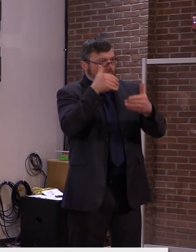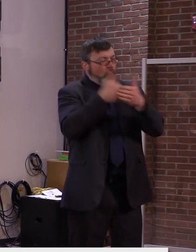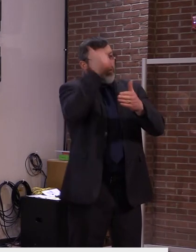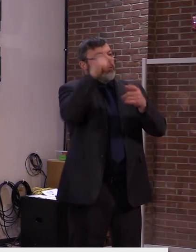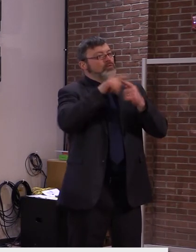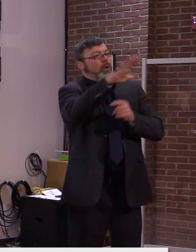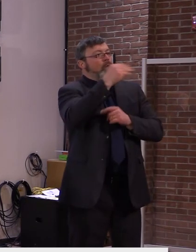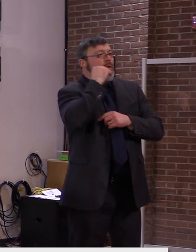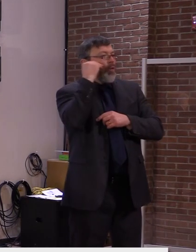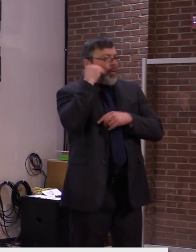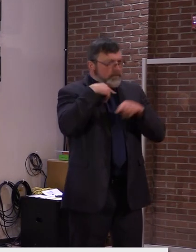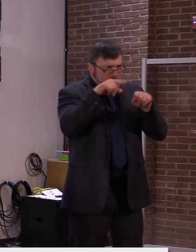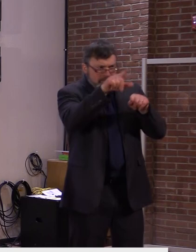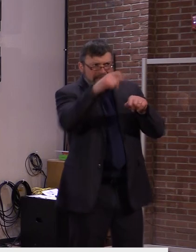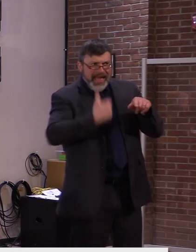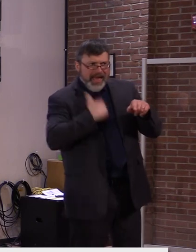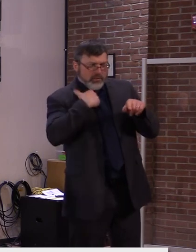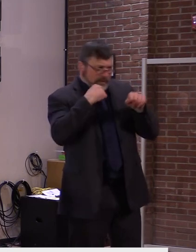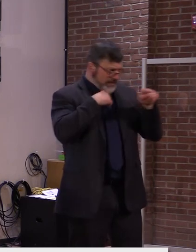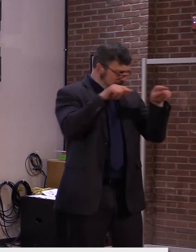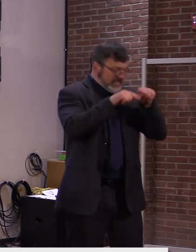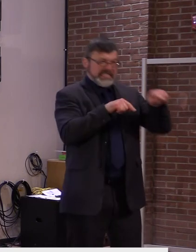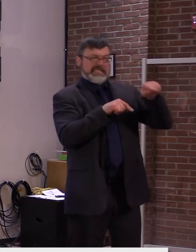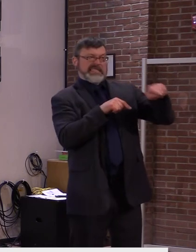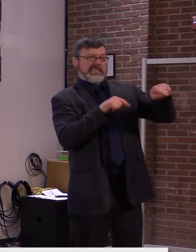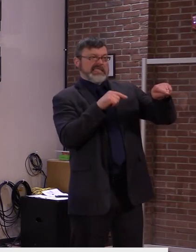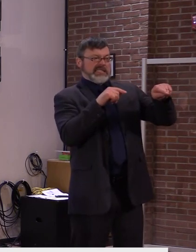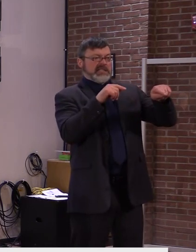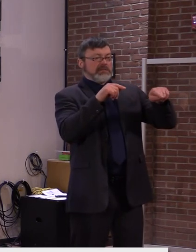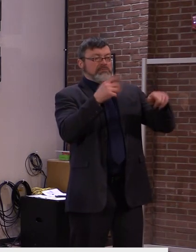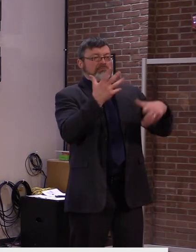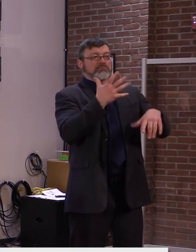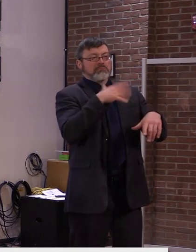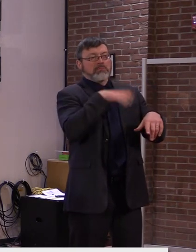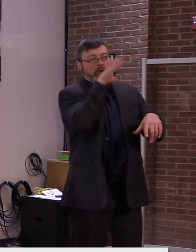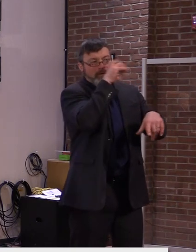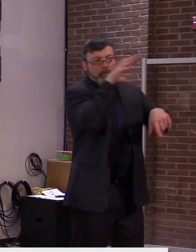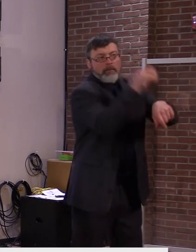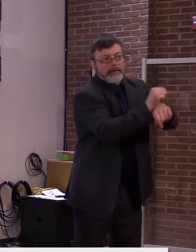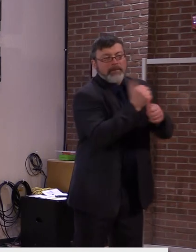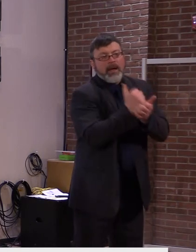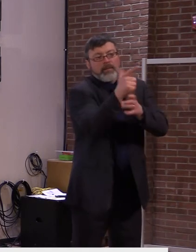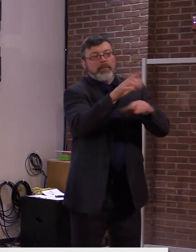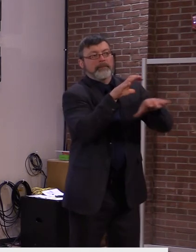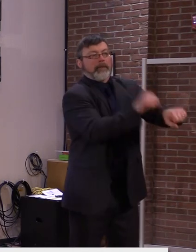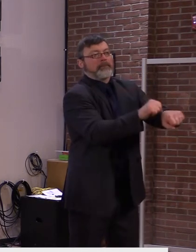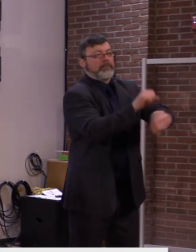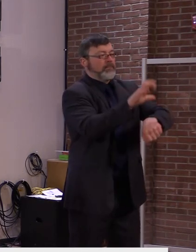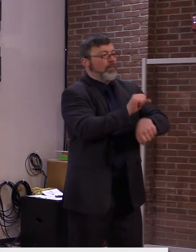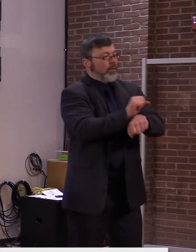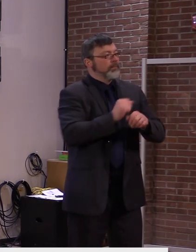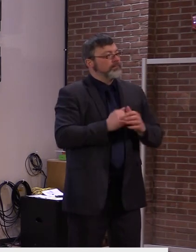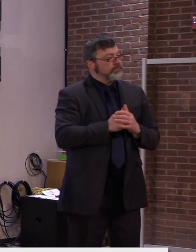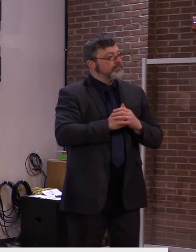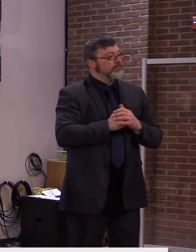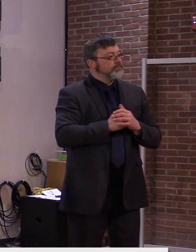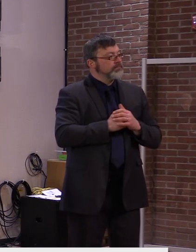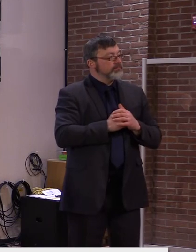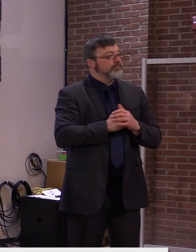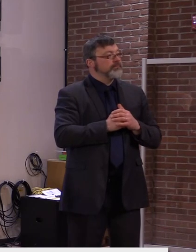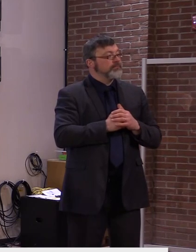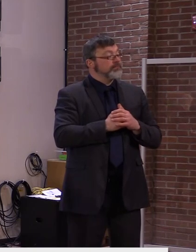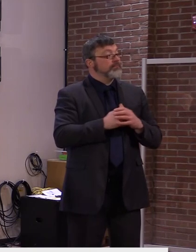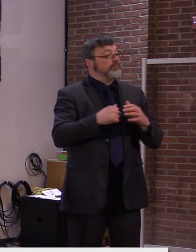your home. We have calculated where 75-year-olds live and distributed the vaccine